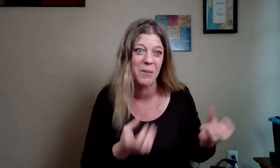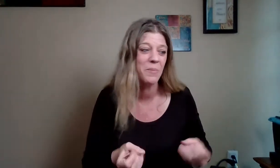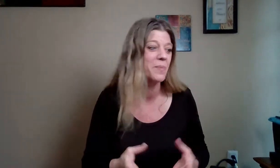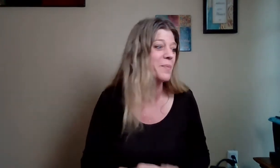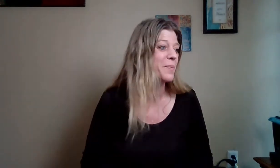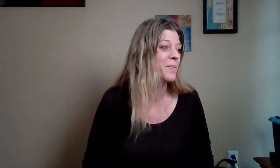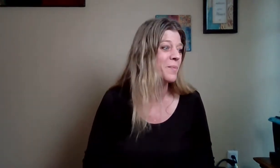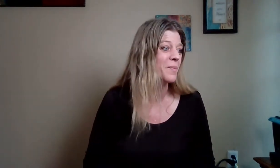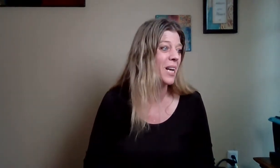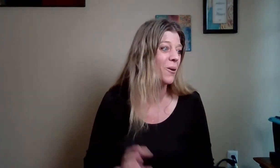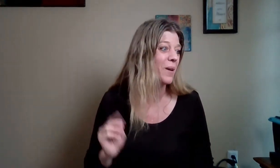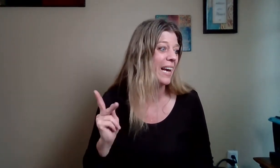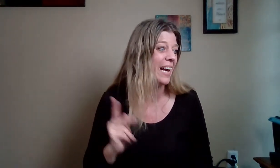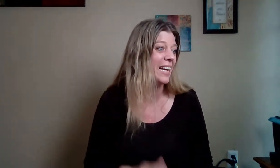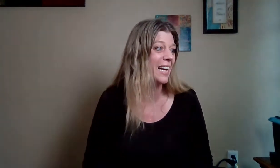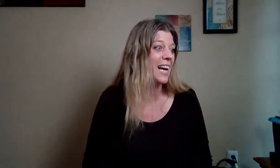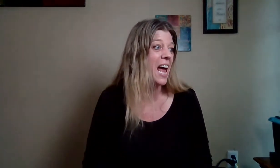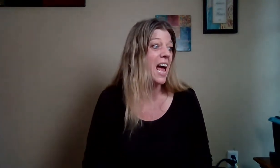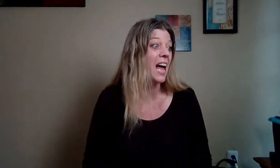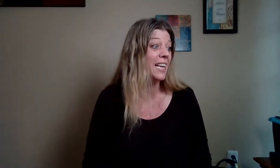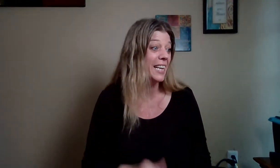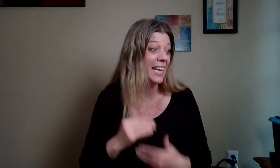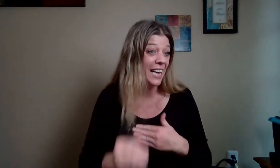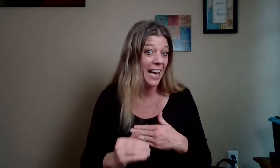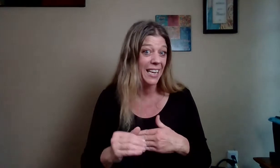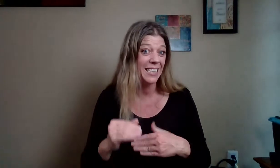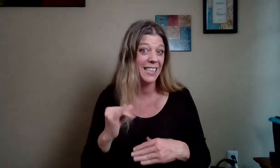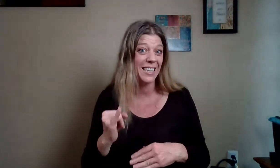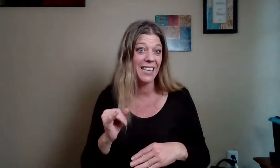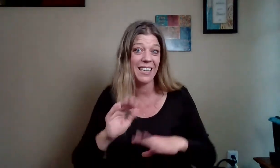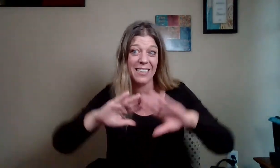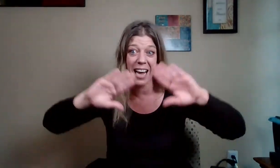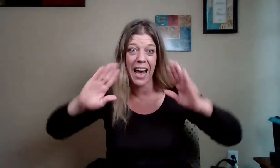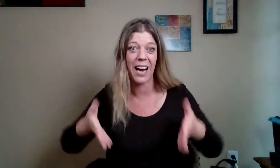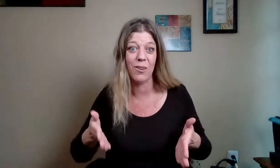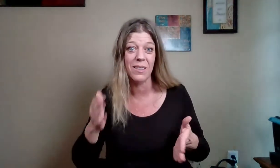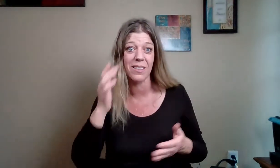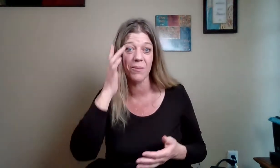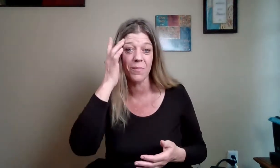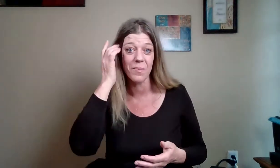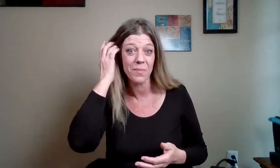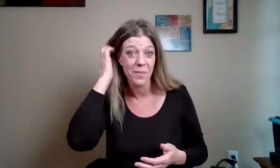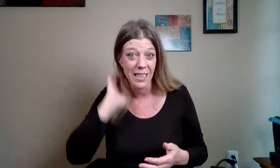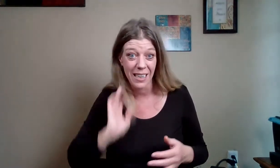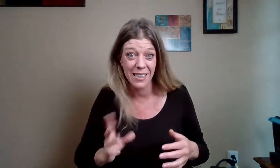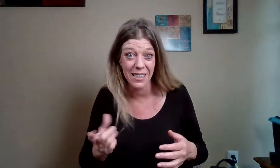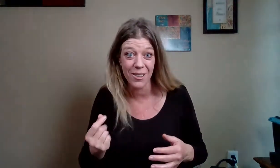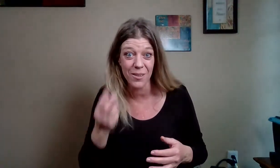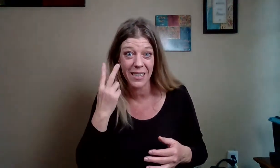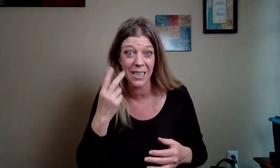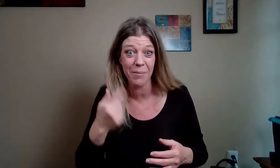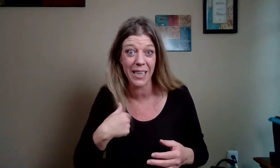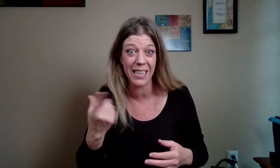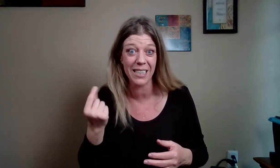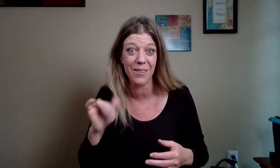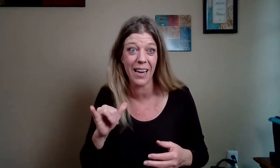so. Okay. Next is house. Did you see me do